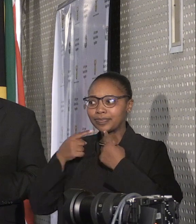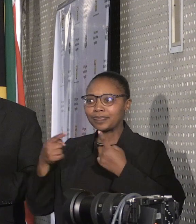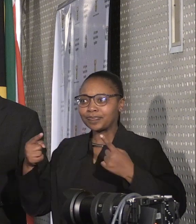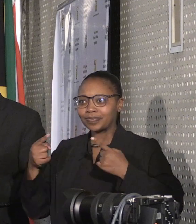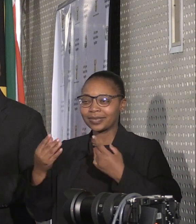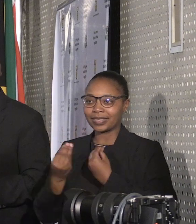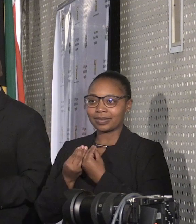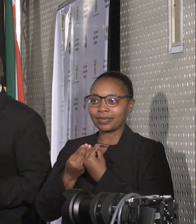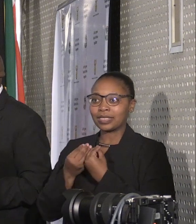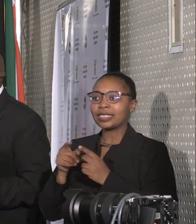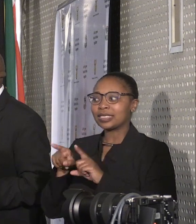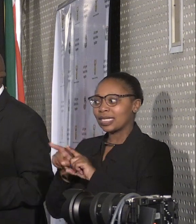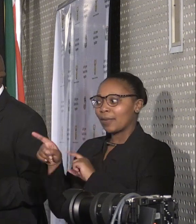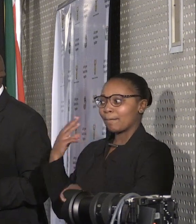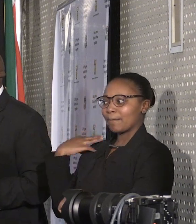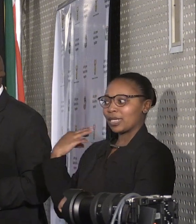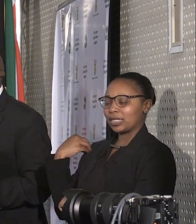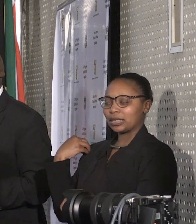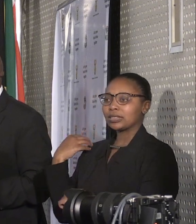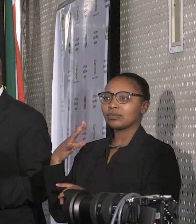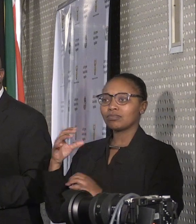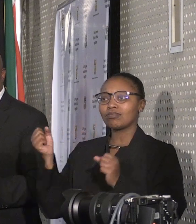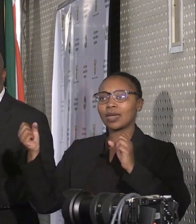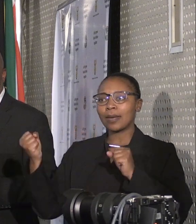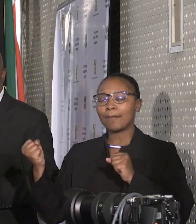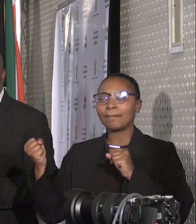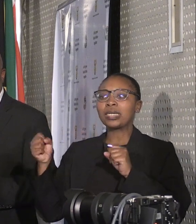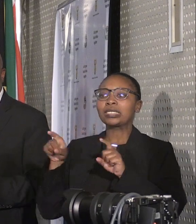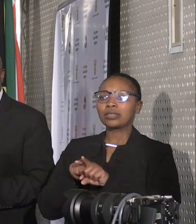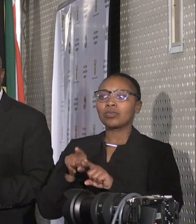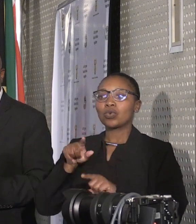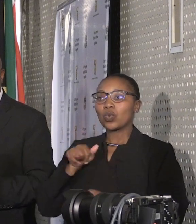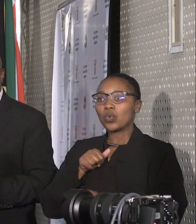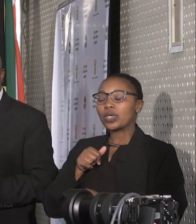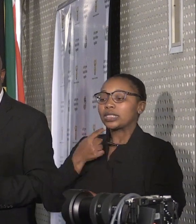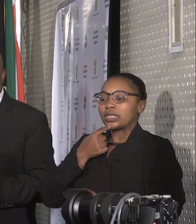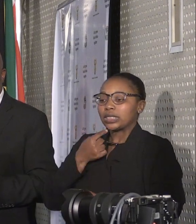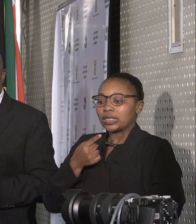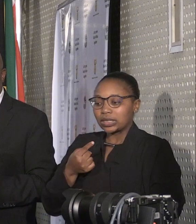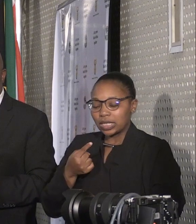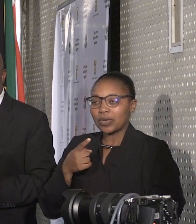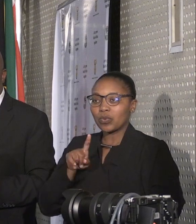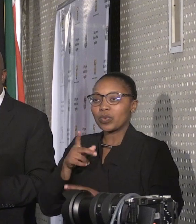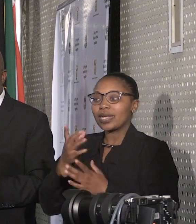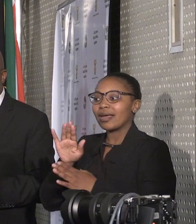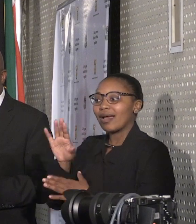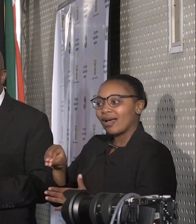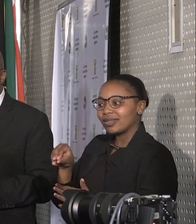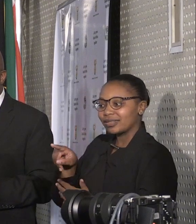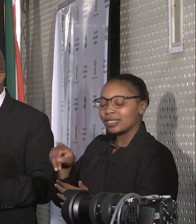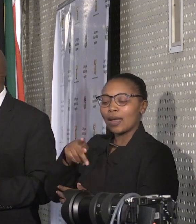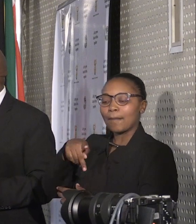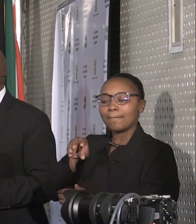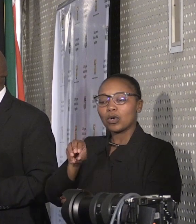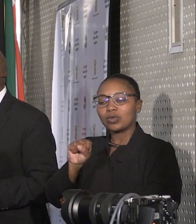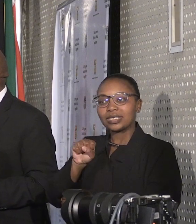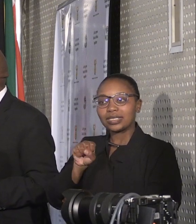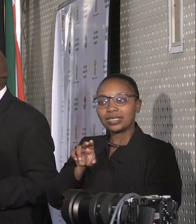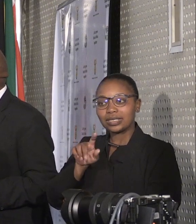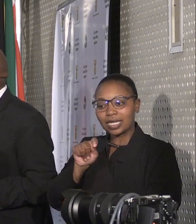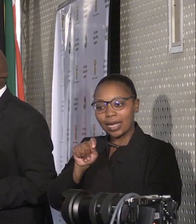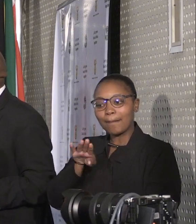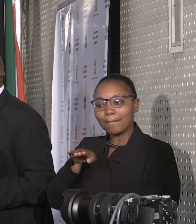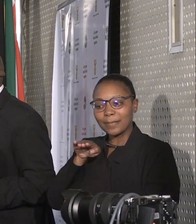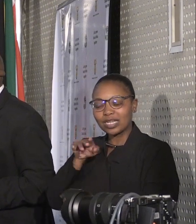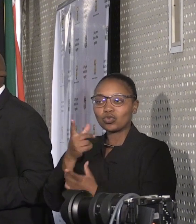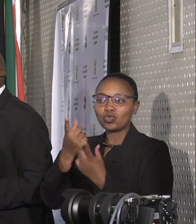say we are asking the Postbank to do everything in its power to make sure that these things are happening. And we said,